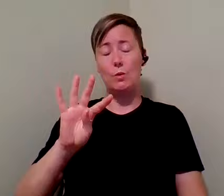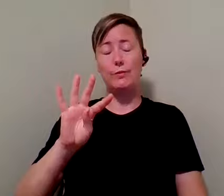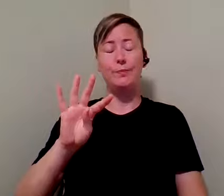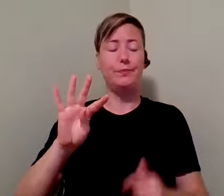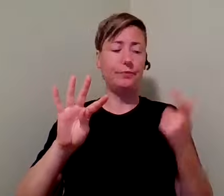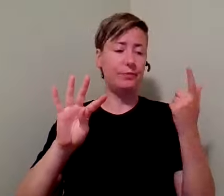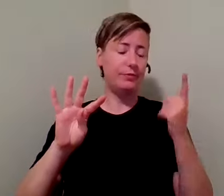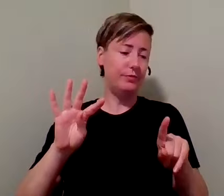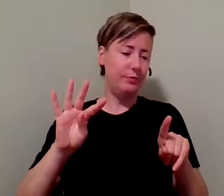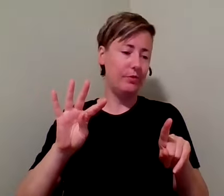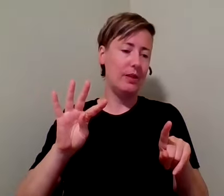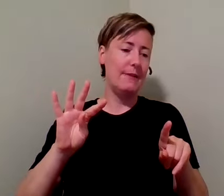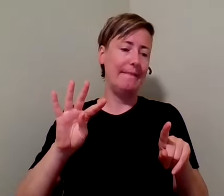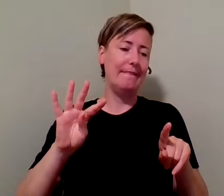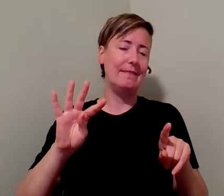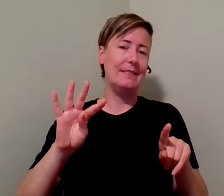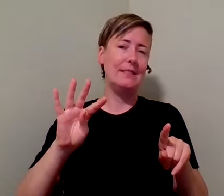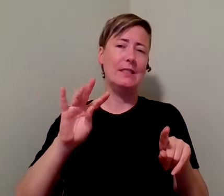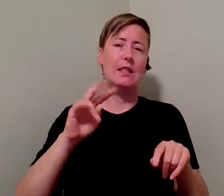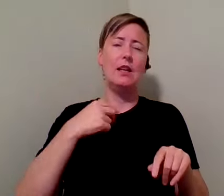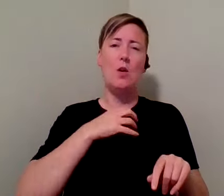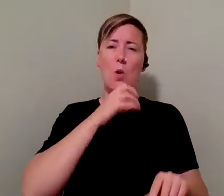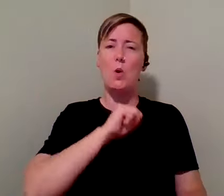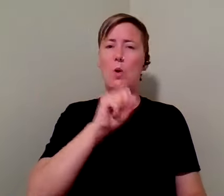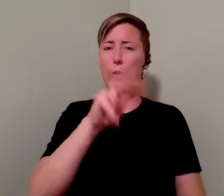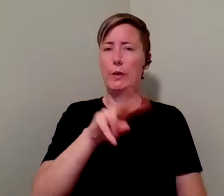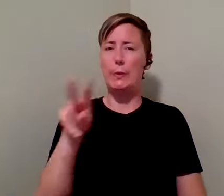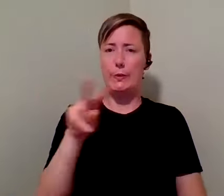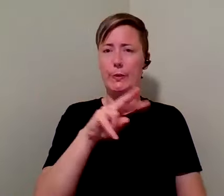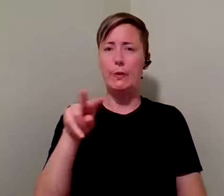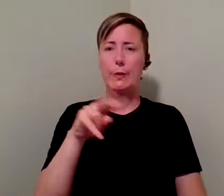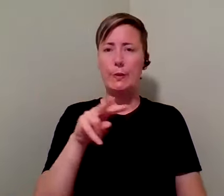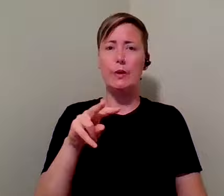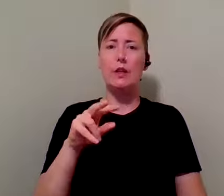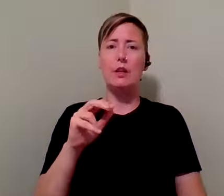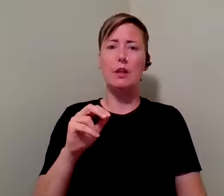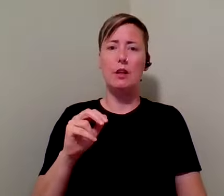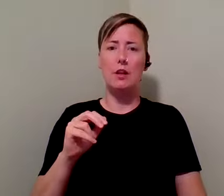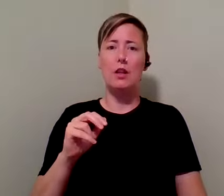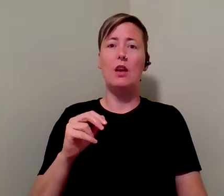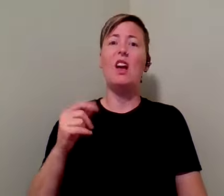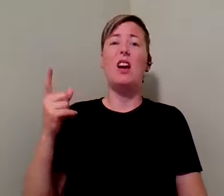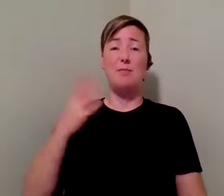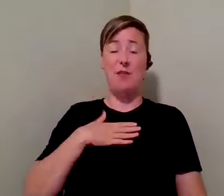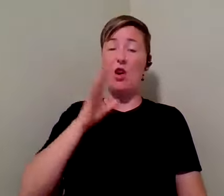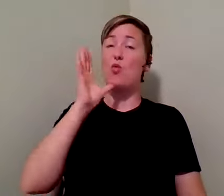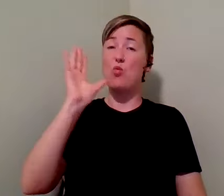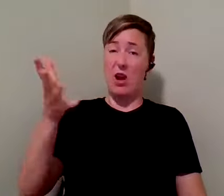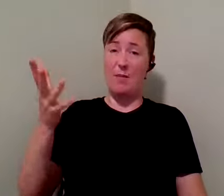I was 22 years old and I was 12-step by my grandmother. So I told you about this one